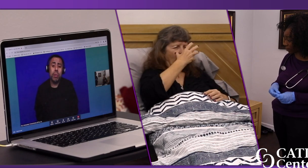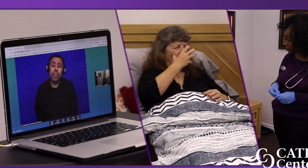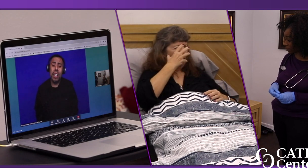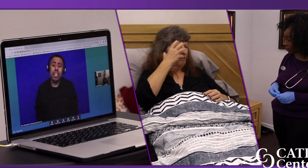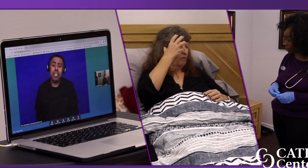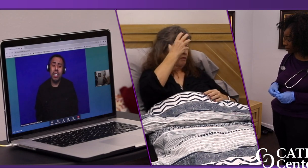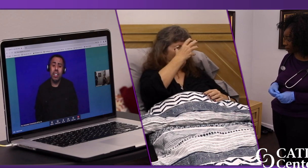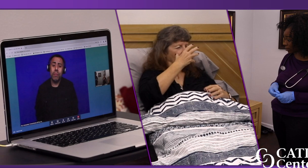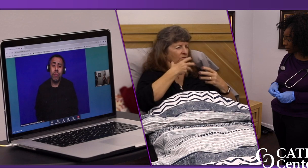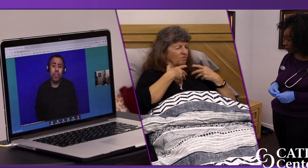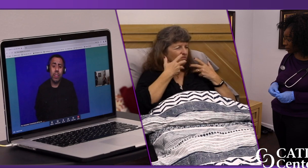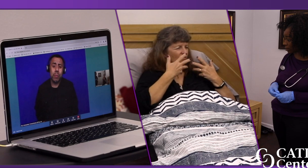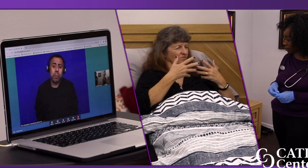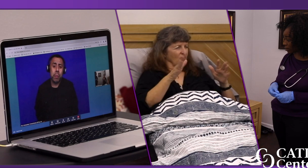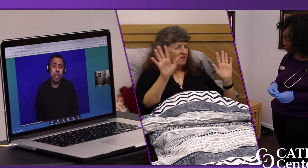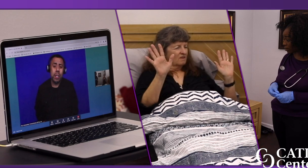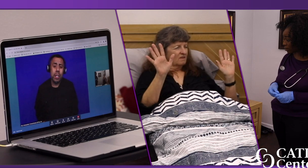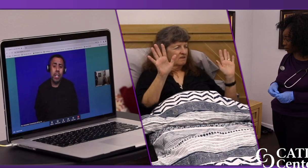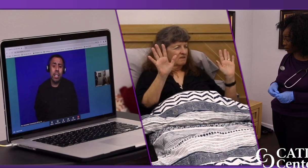He didn't provide anything.